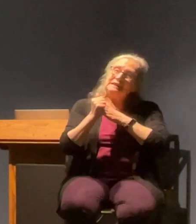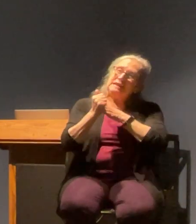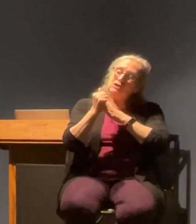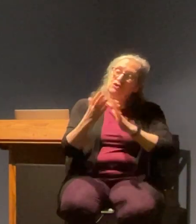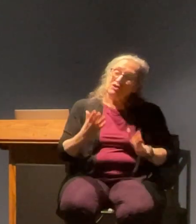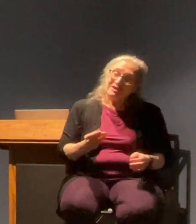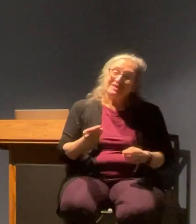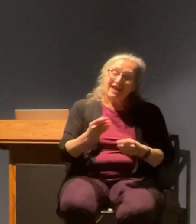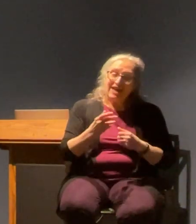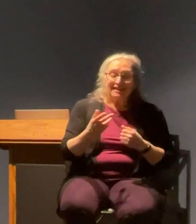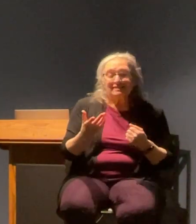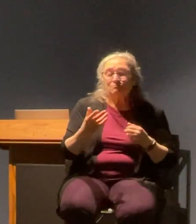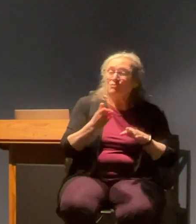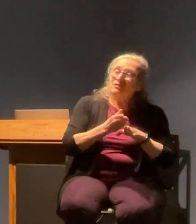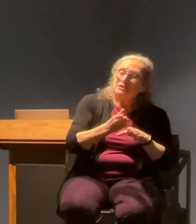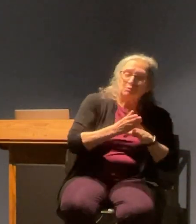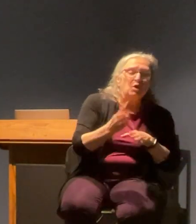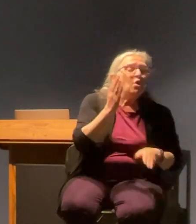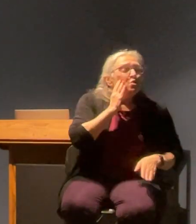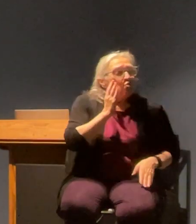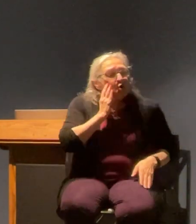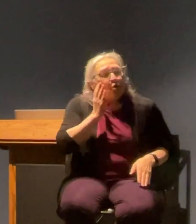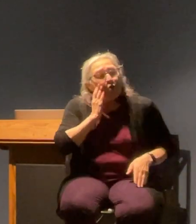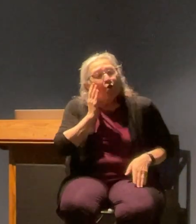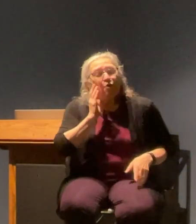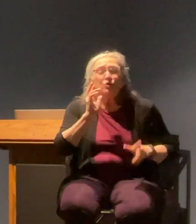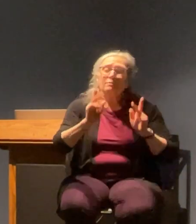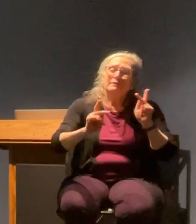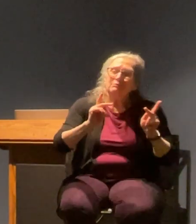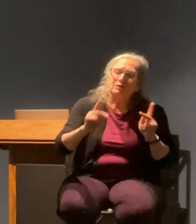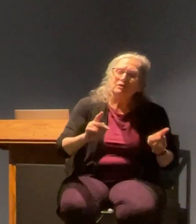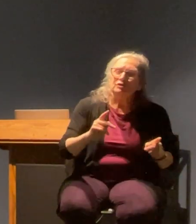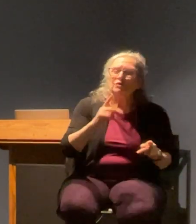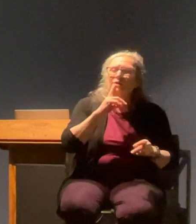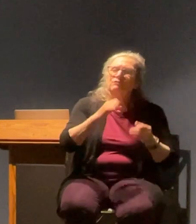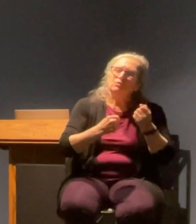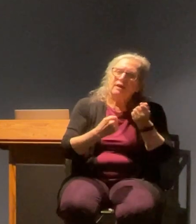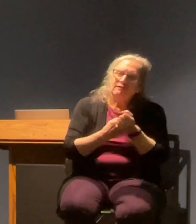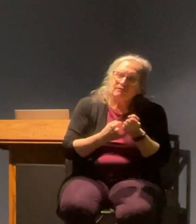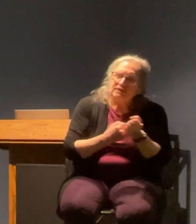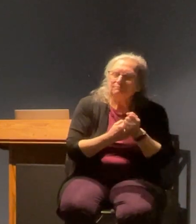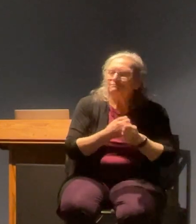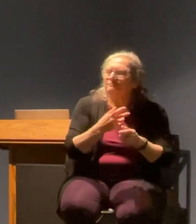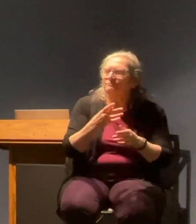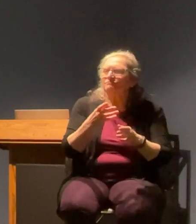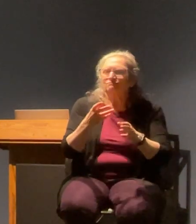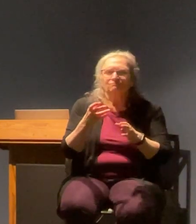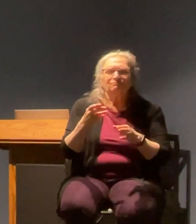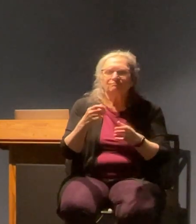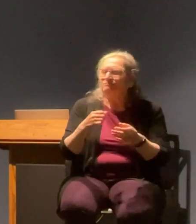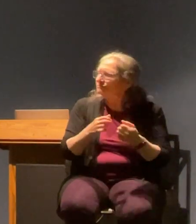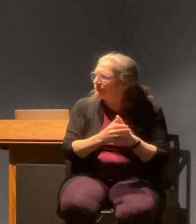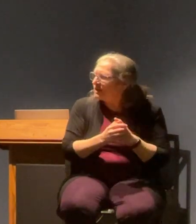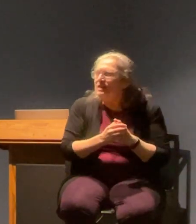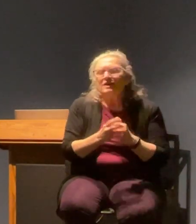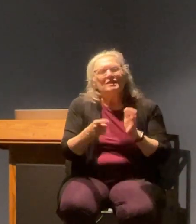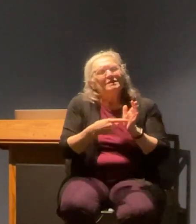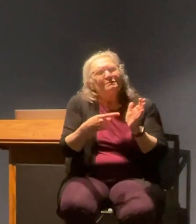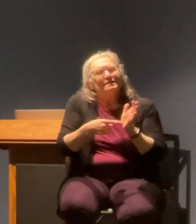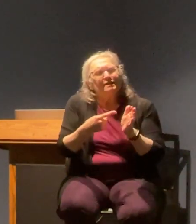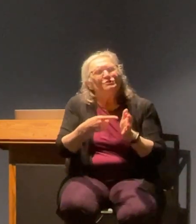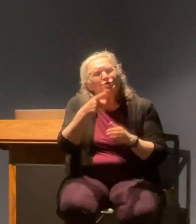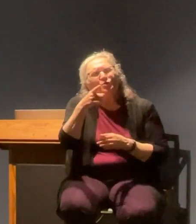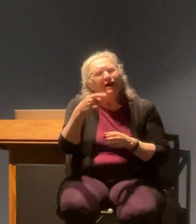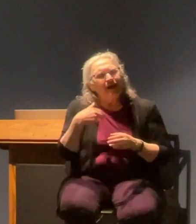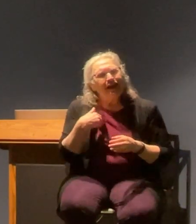your market as a professional, do your research and innovate. Times change with the time, right? So sometimes you might have a certain set of values, but you